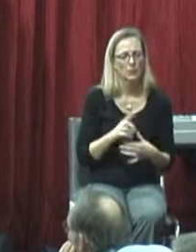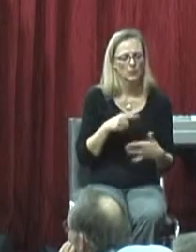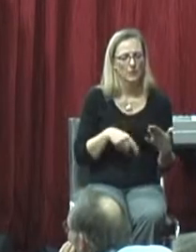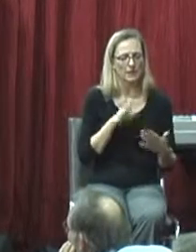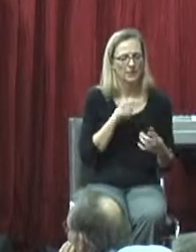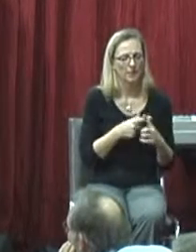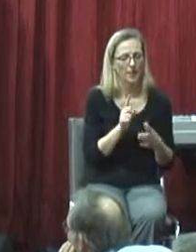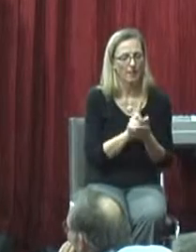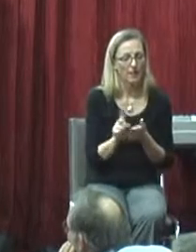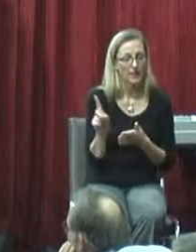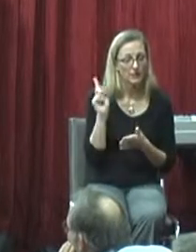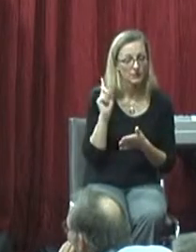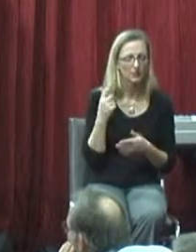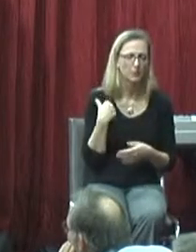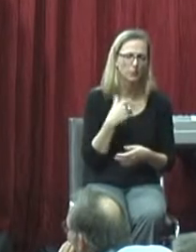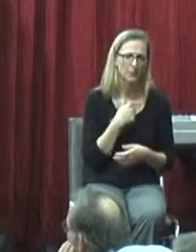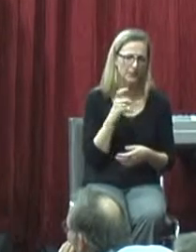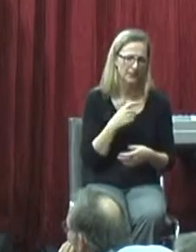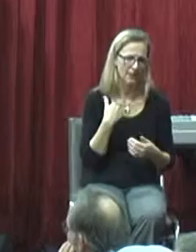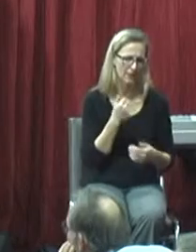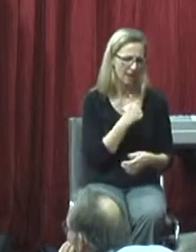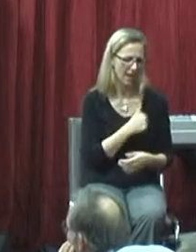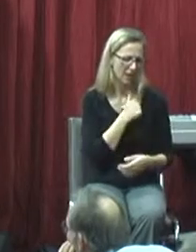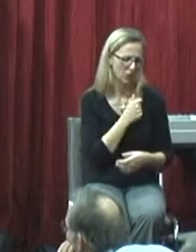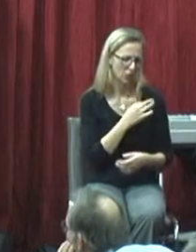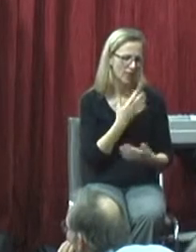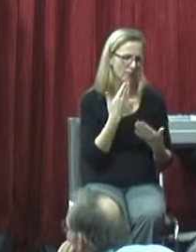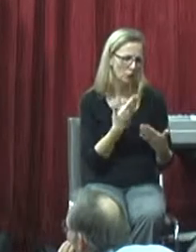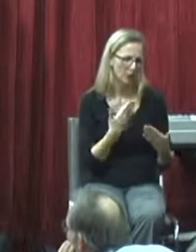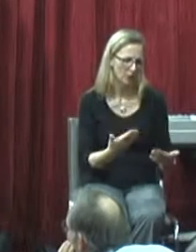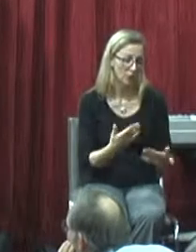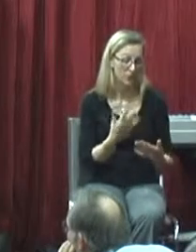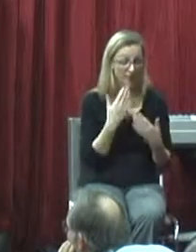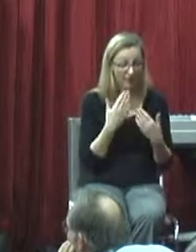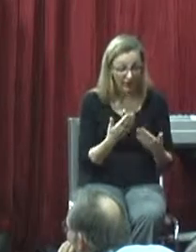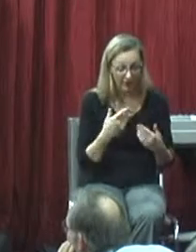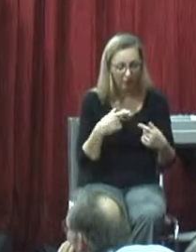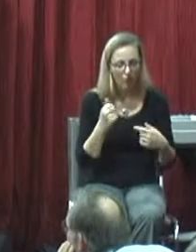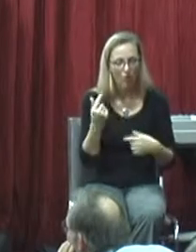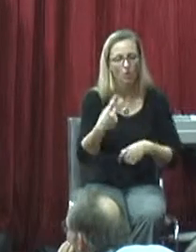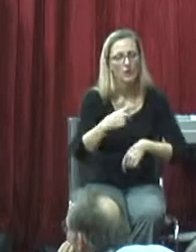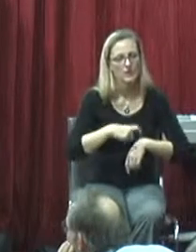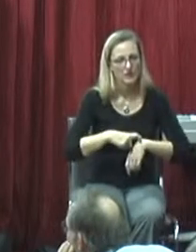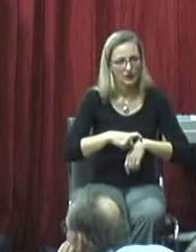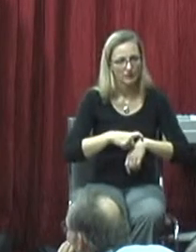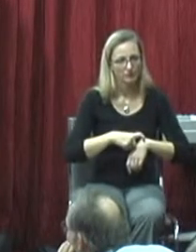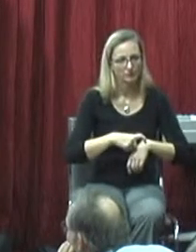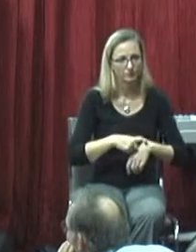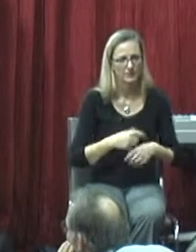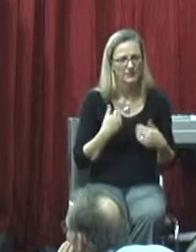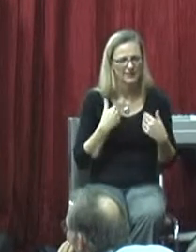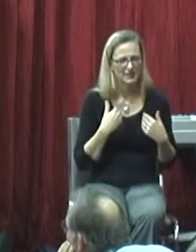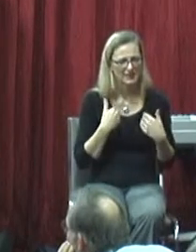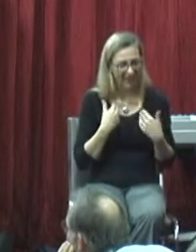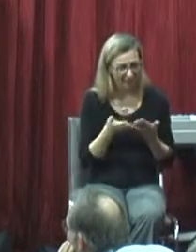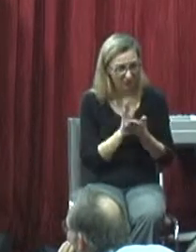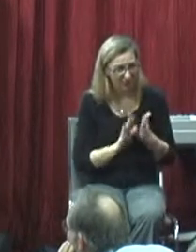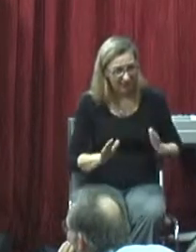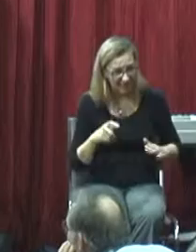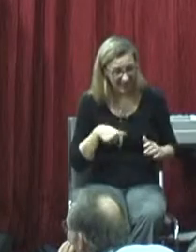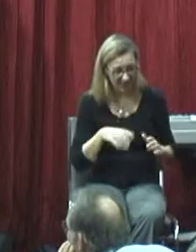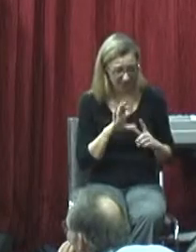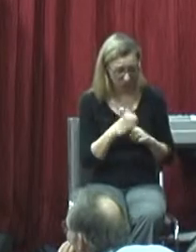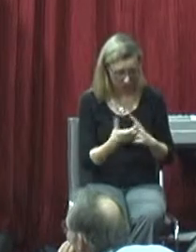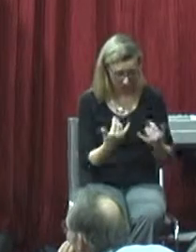be thankful all the time, to be able to have God's peace in the midst of our hectic culture, not even this trouble